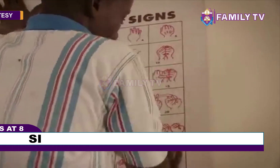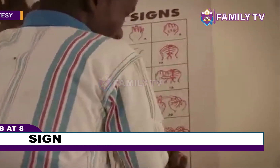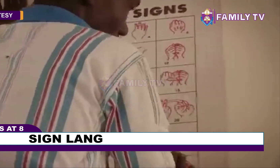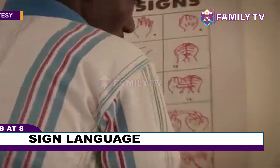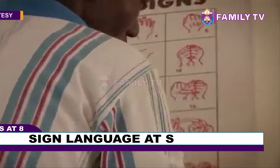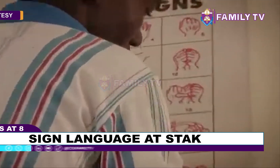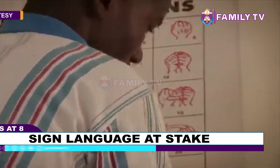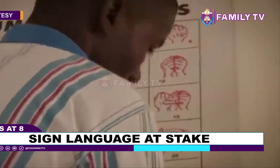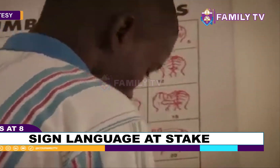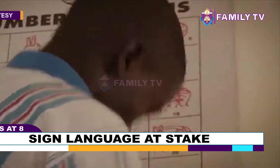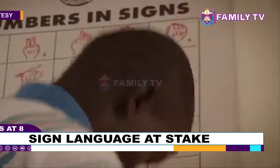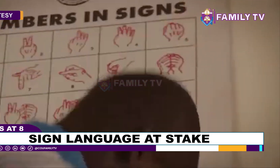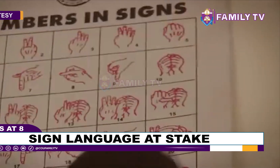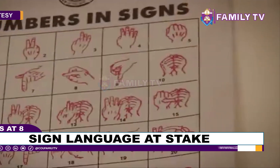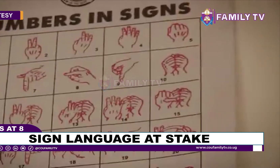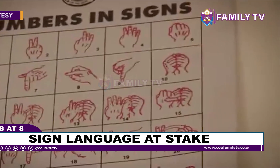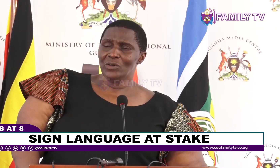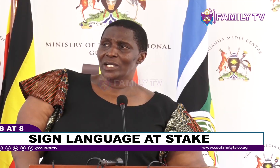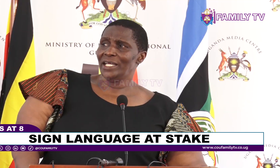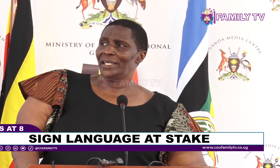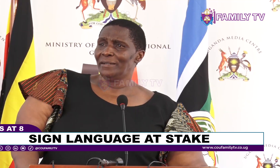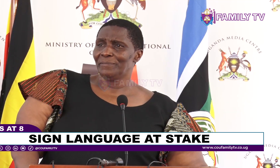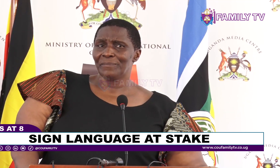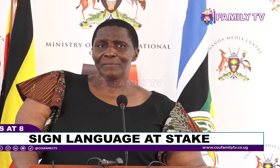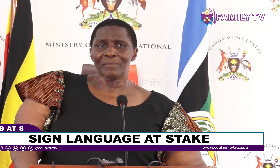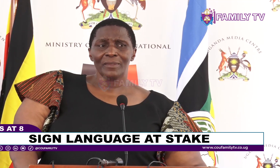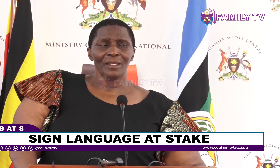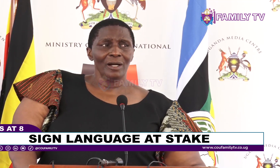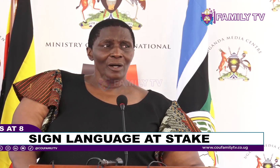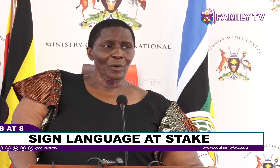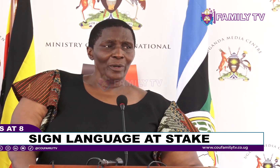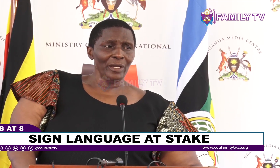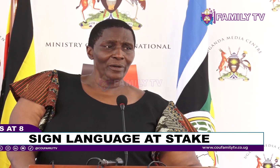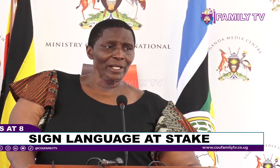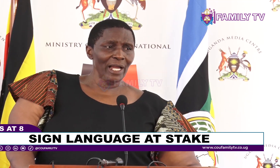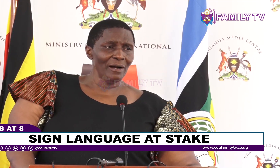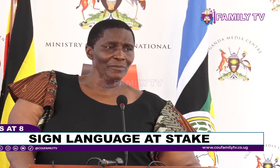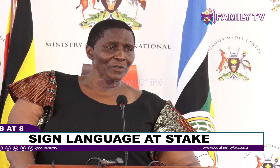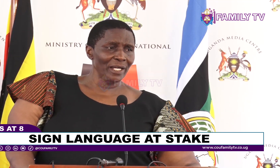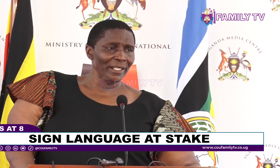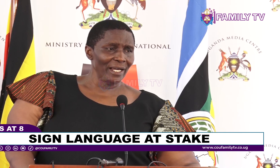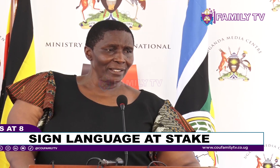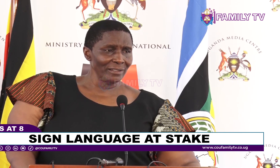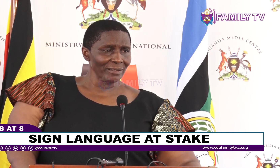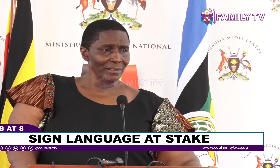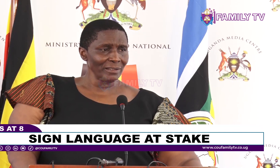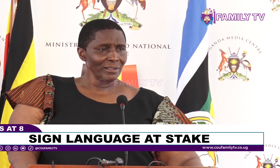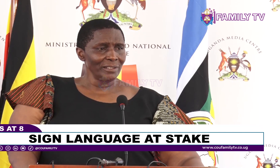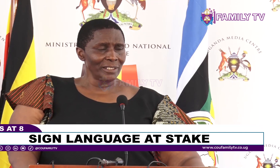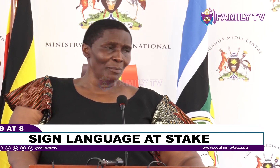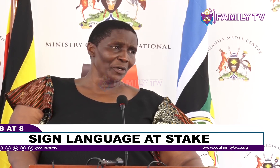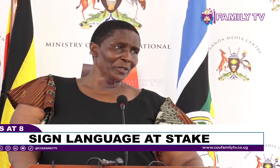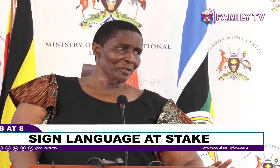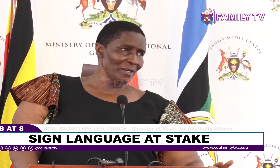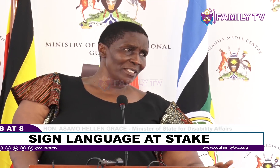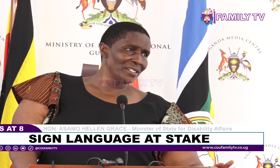all other training centres. In Uganda, we only have Uganda Chambogo University